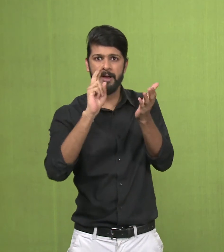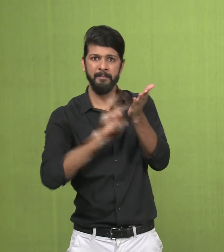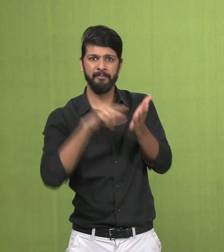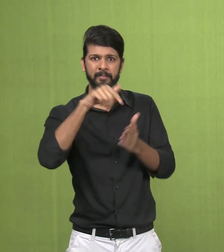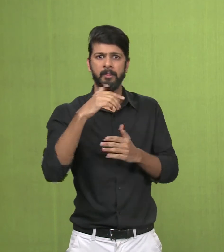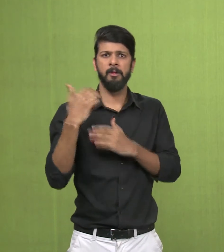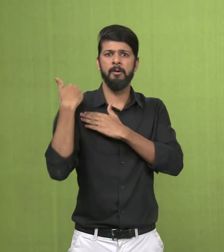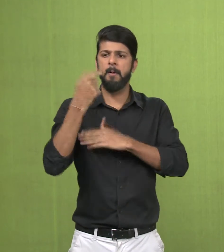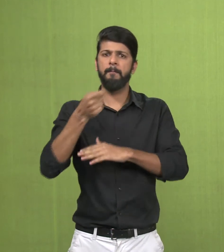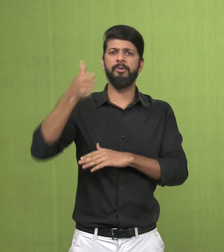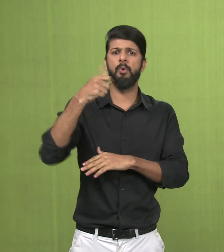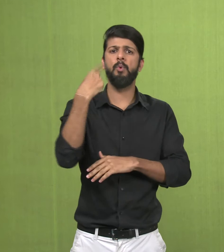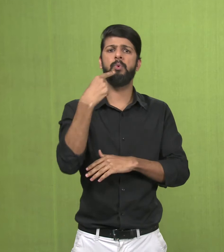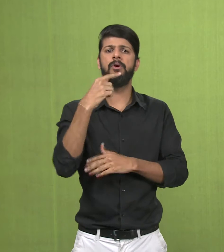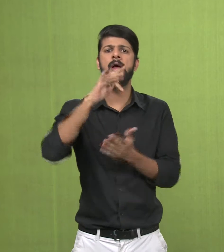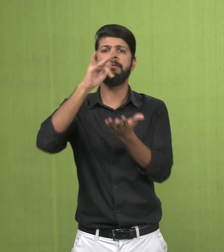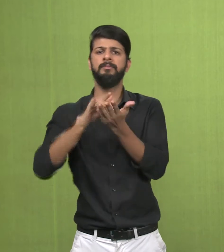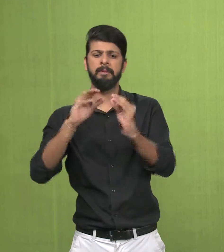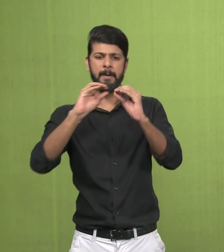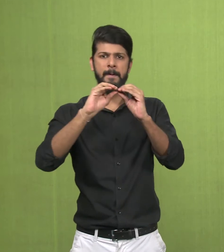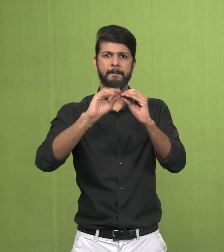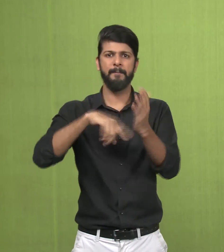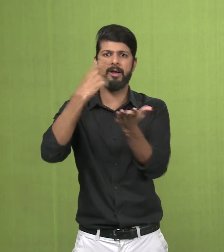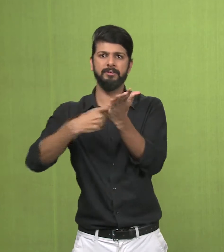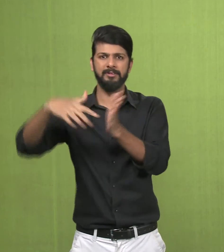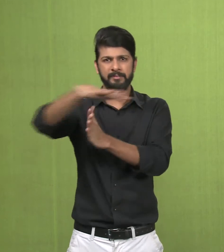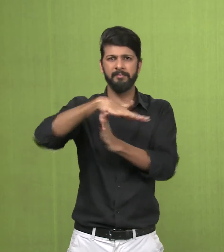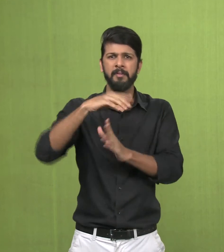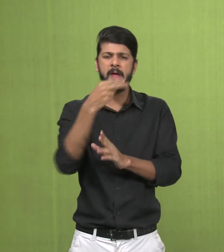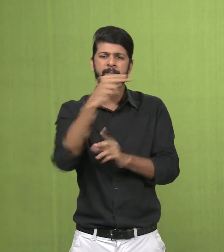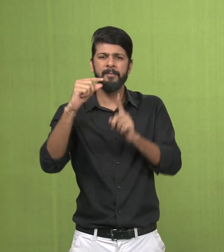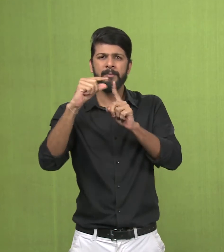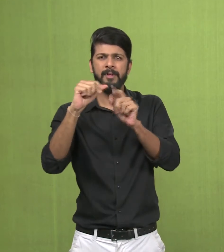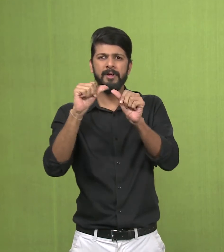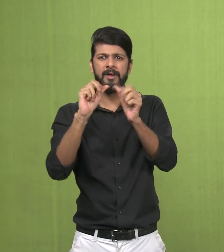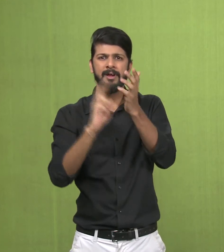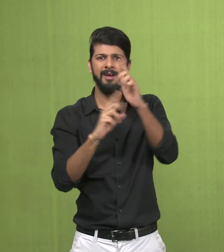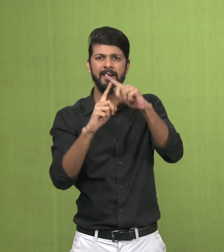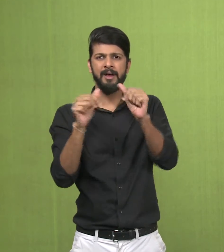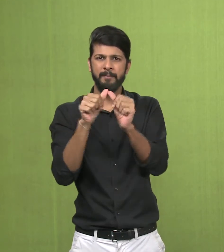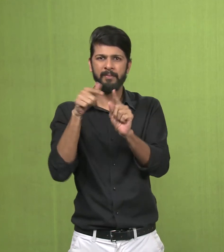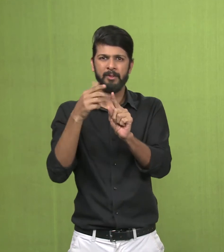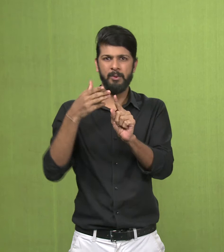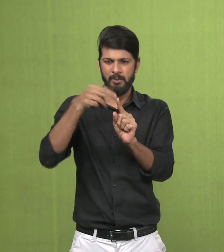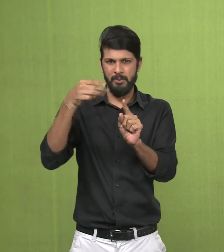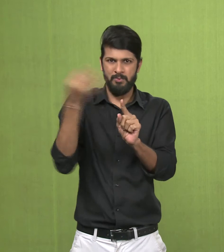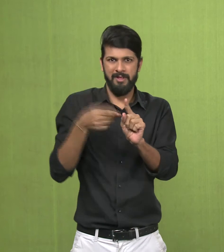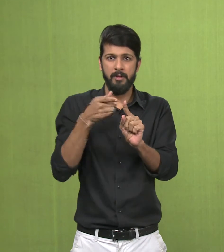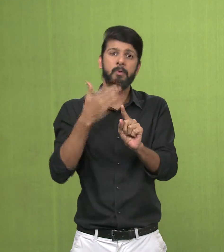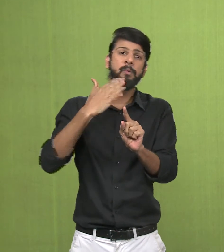The capital city of the Mauryan Empire is the modern Patna, which at that